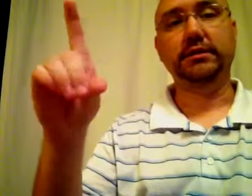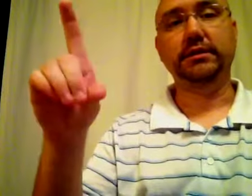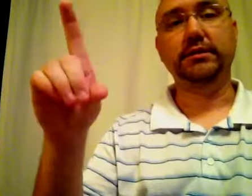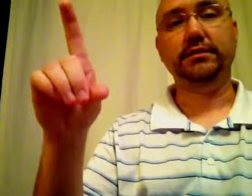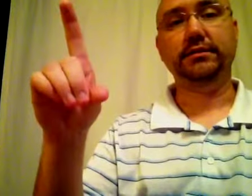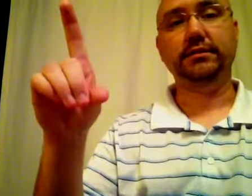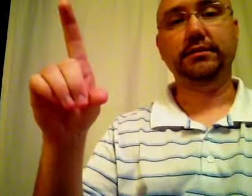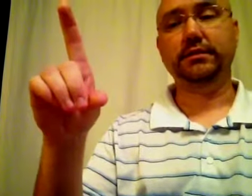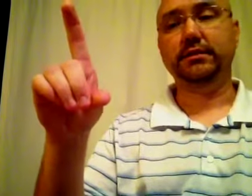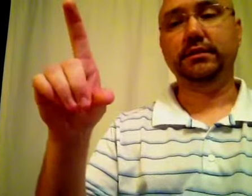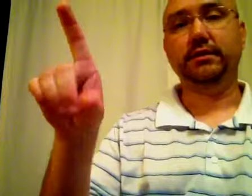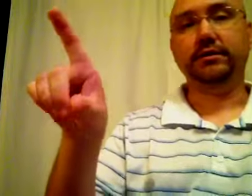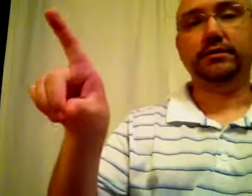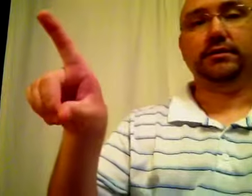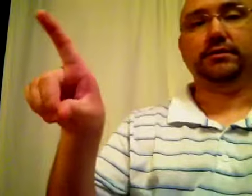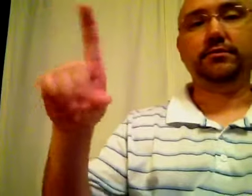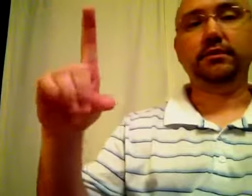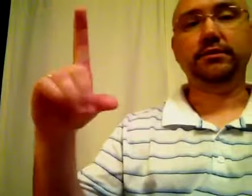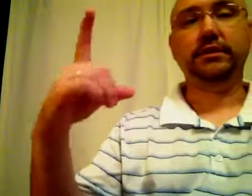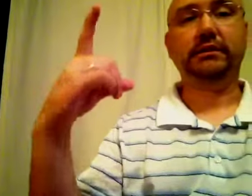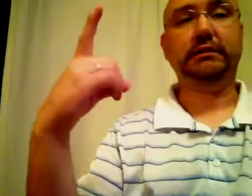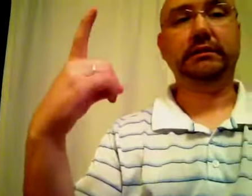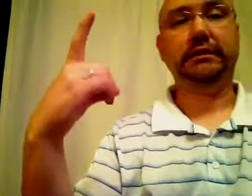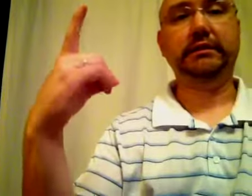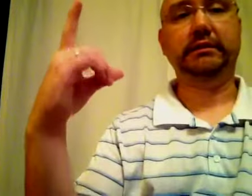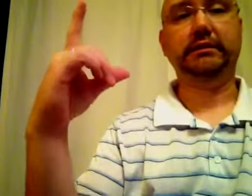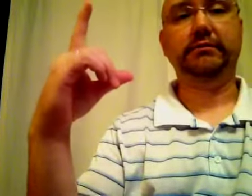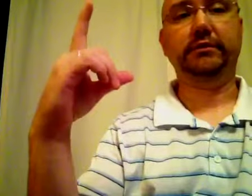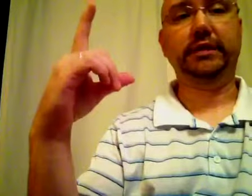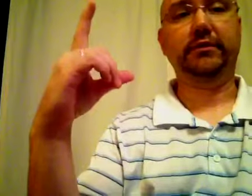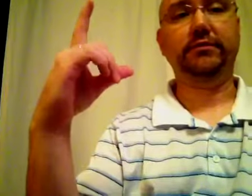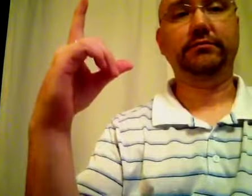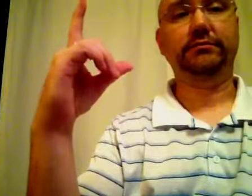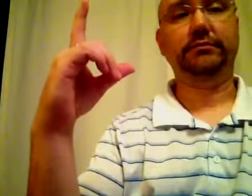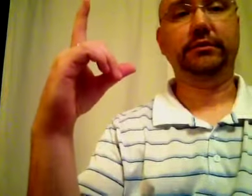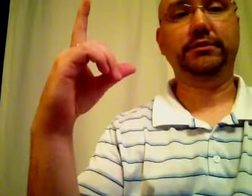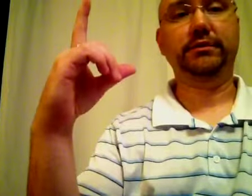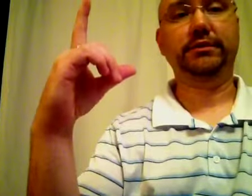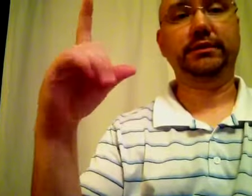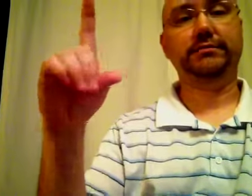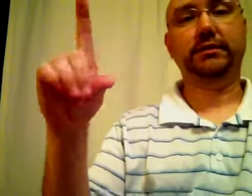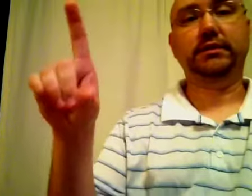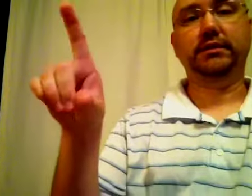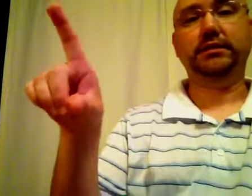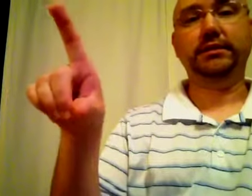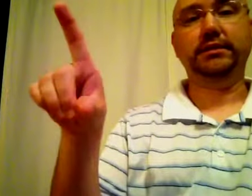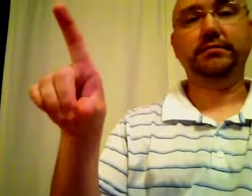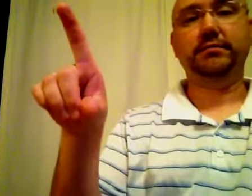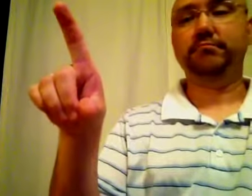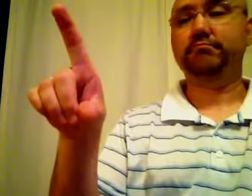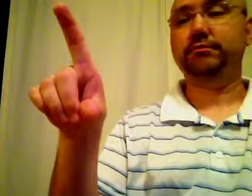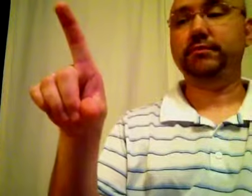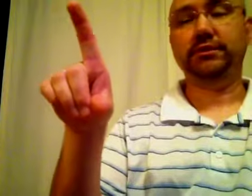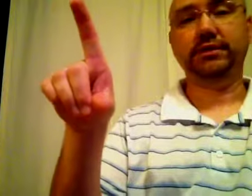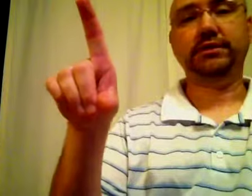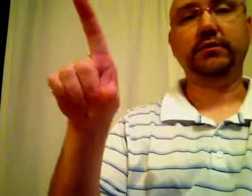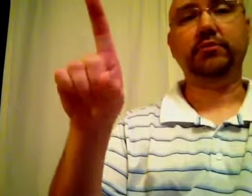D. You can see this sort of looks like a letter D. I don't know what angle that you want to see. D. You're pointing